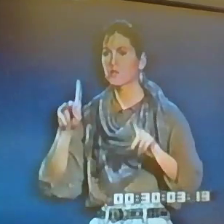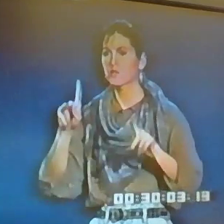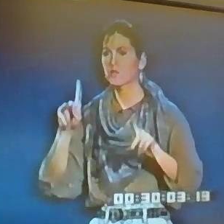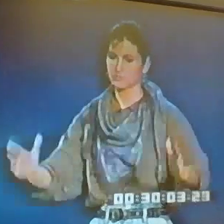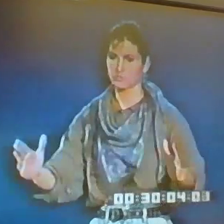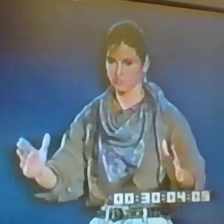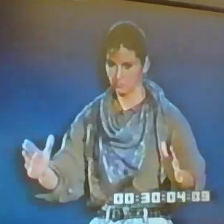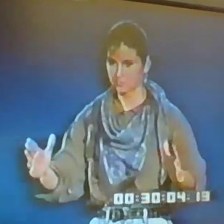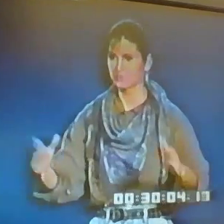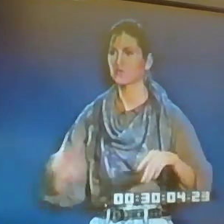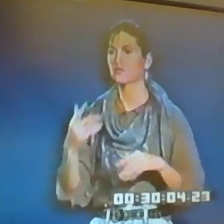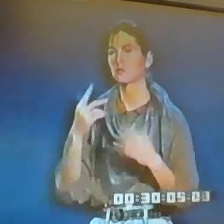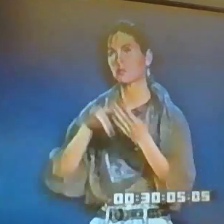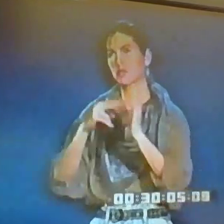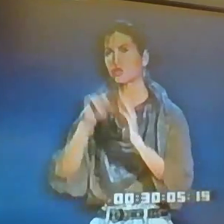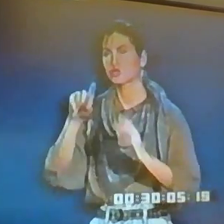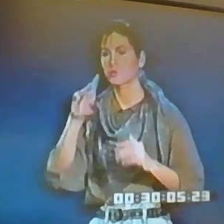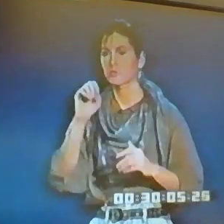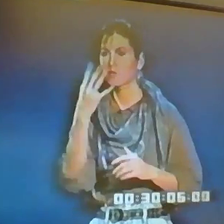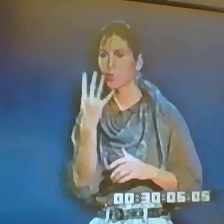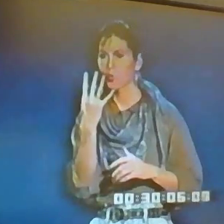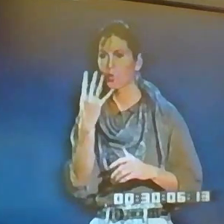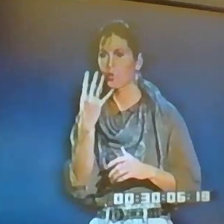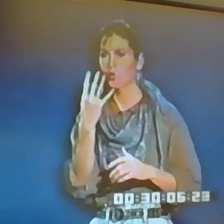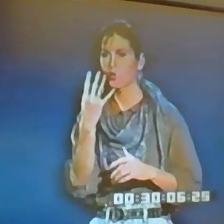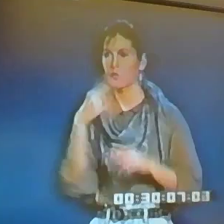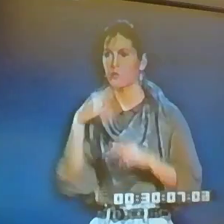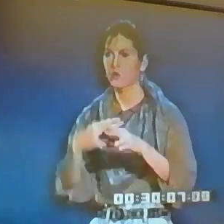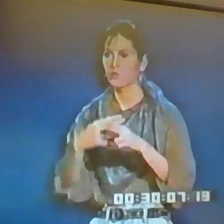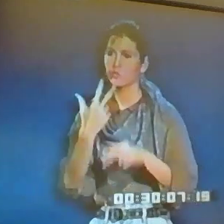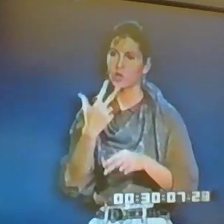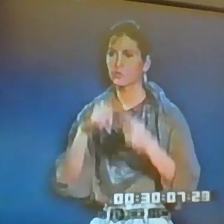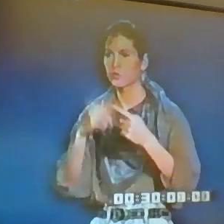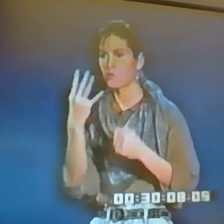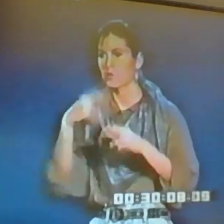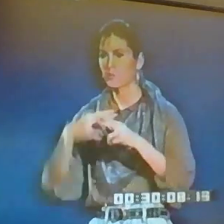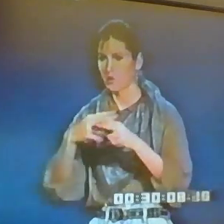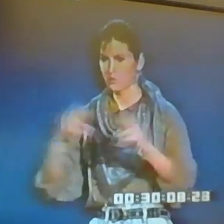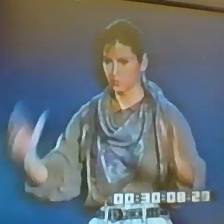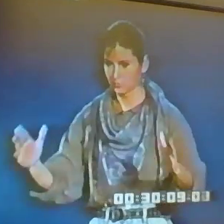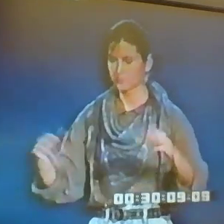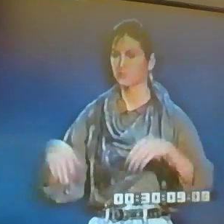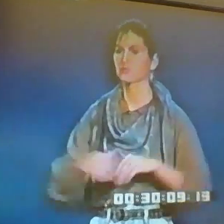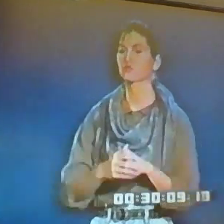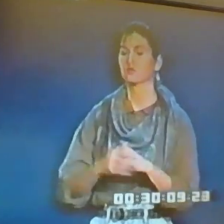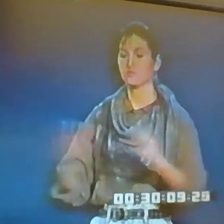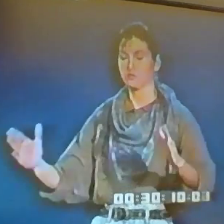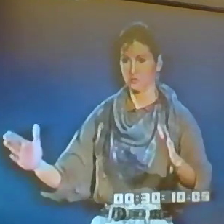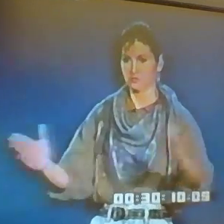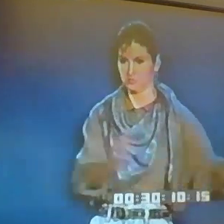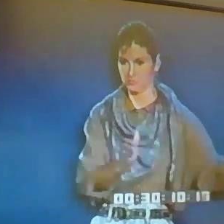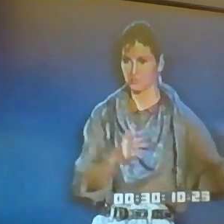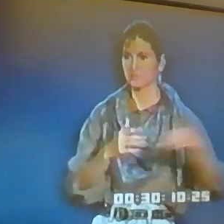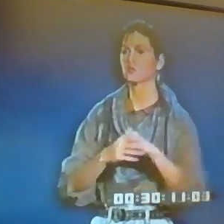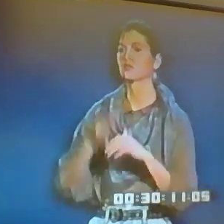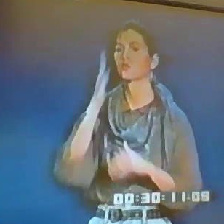This recipe calls for a good size that can feed between 5 and 7 people, which usually is